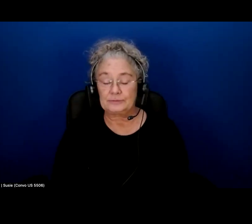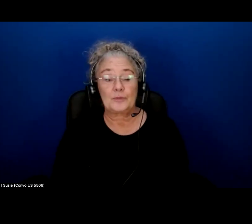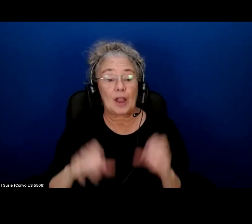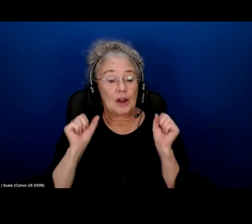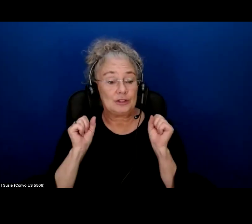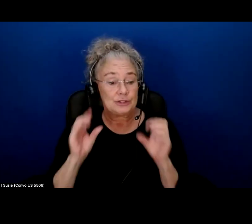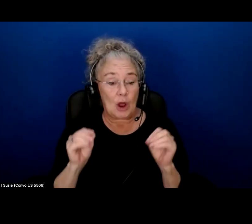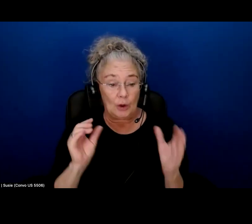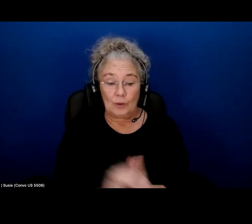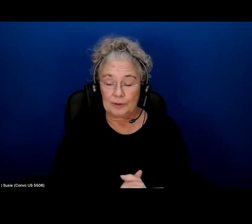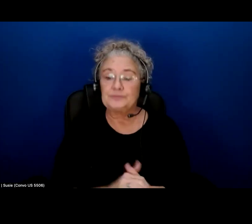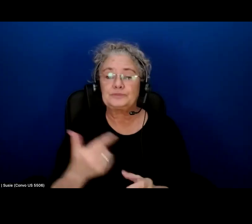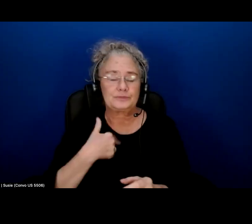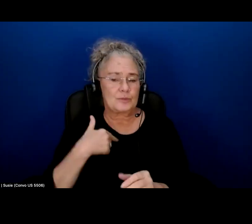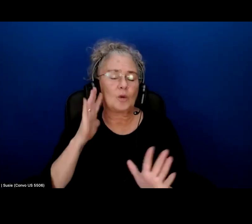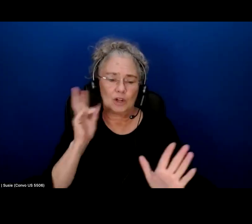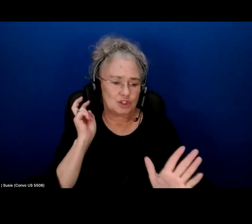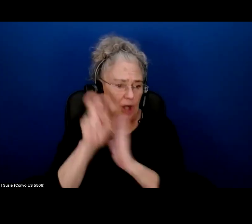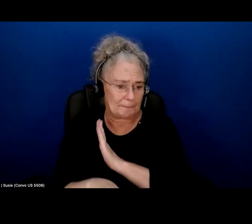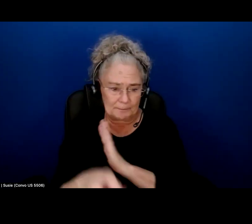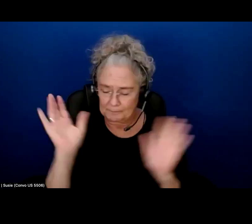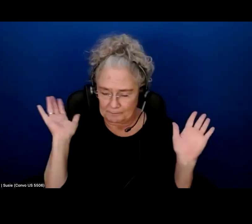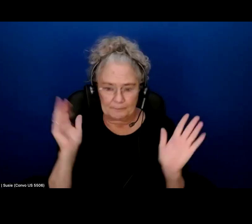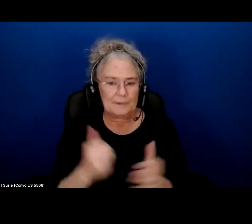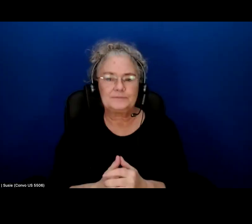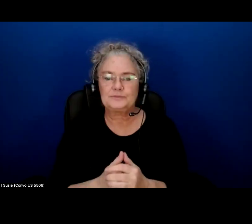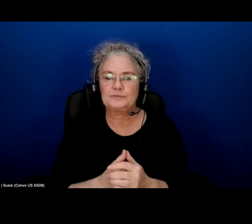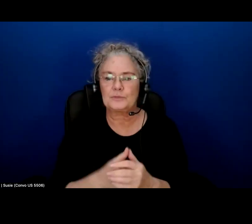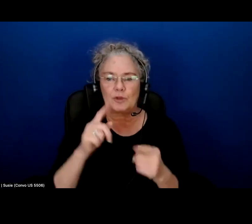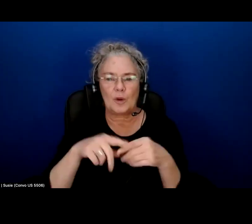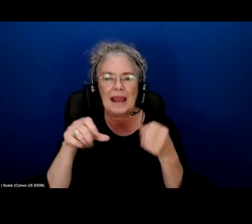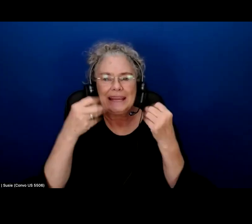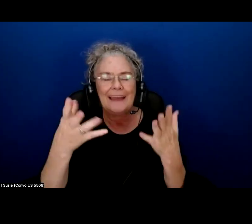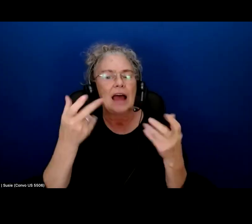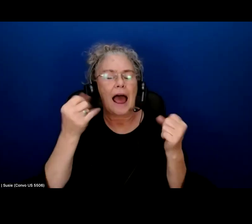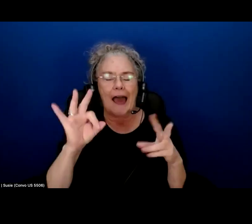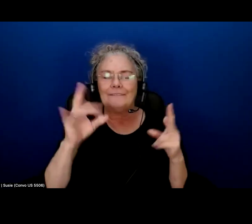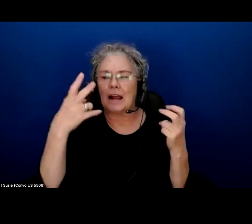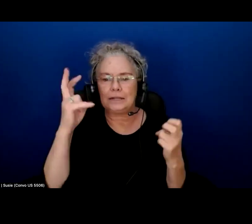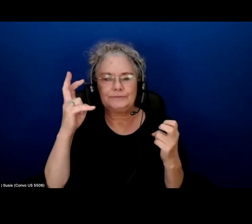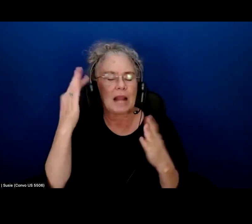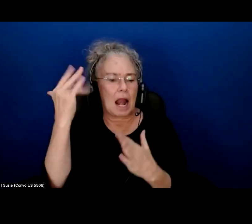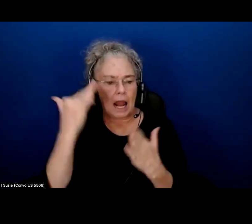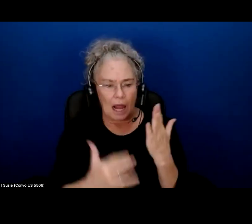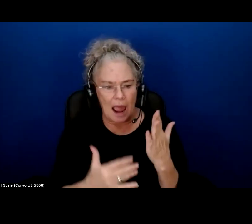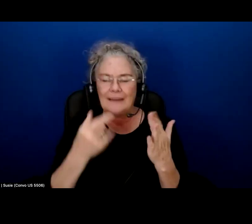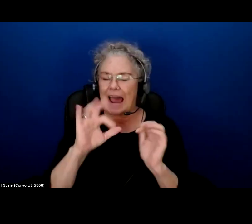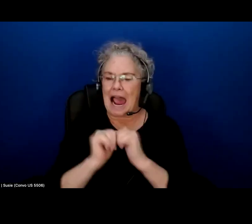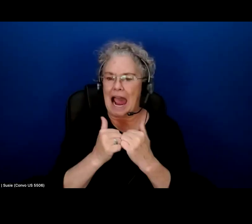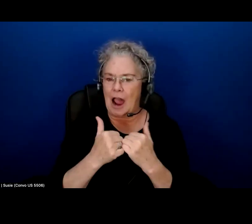So I'm going to jump now into giving a bit of a rundown of how we